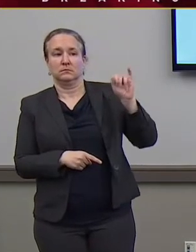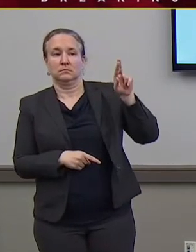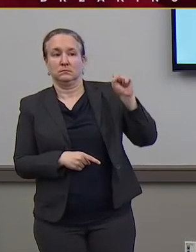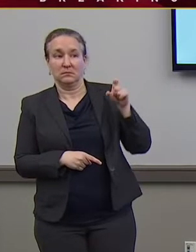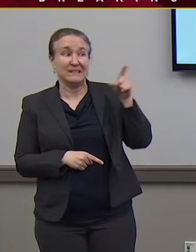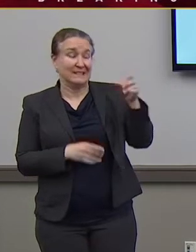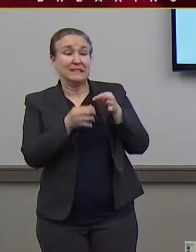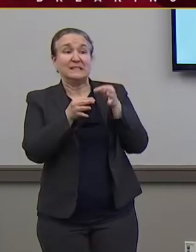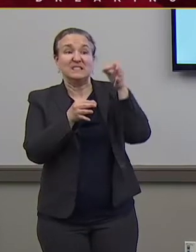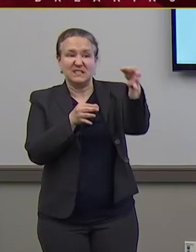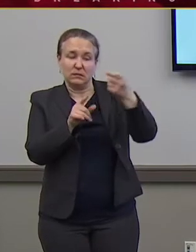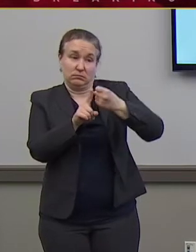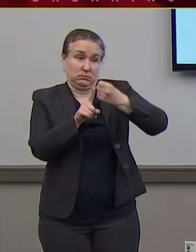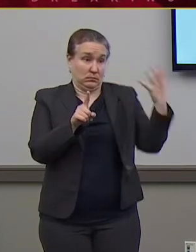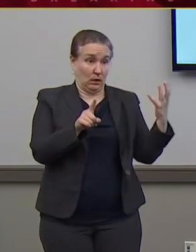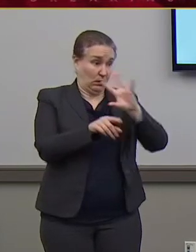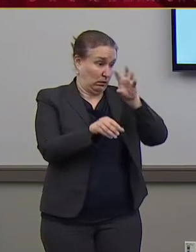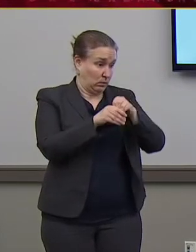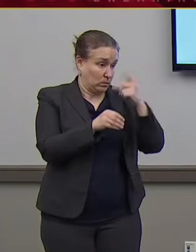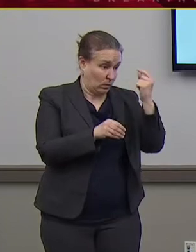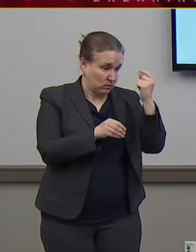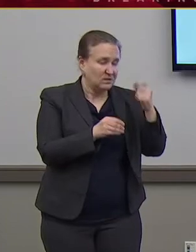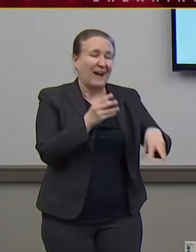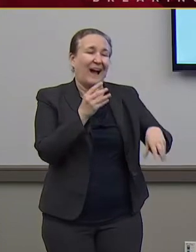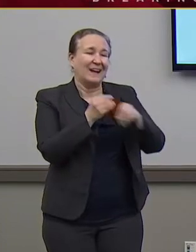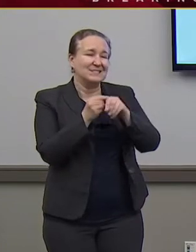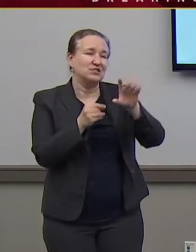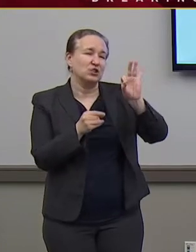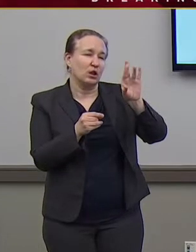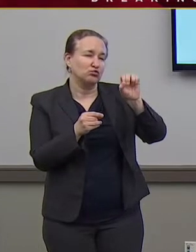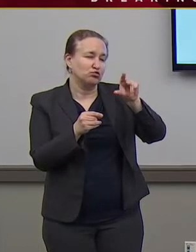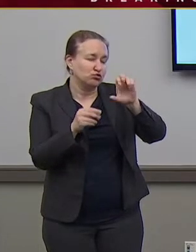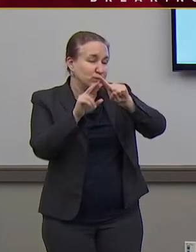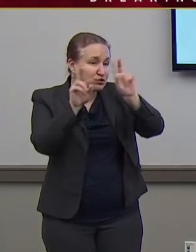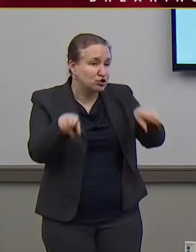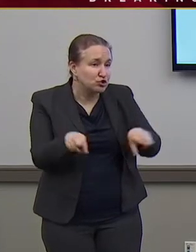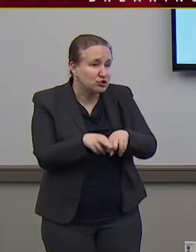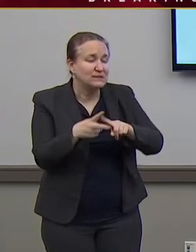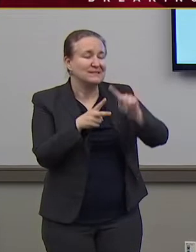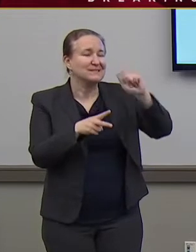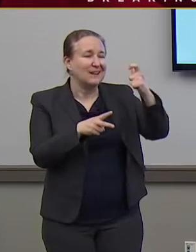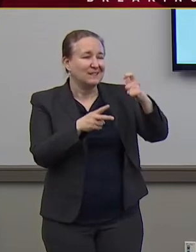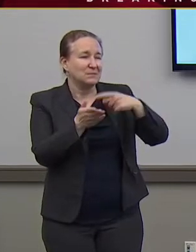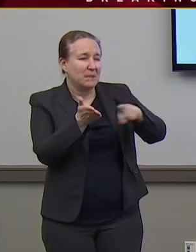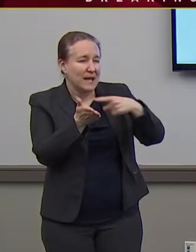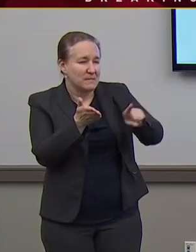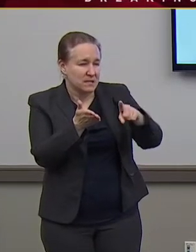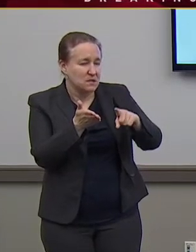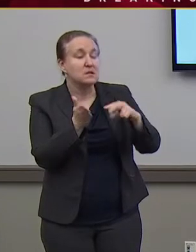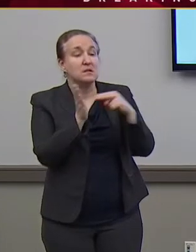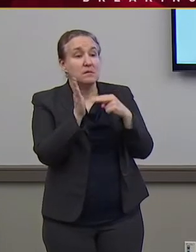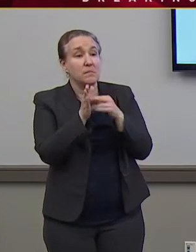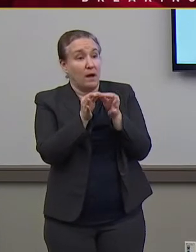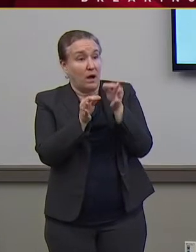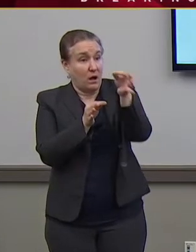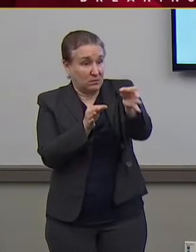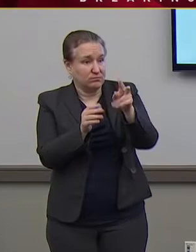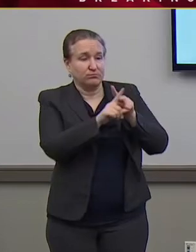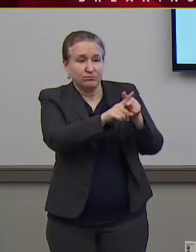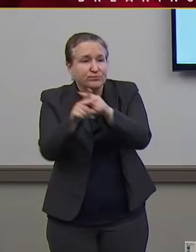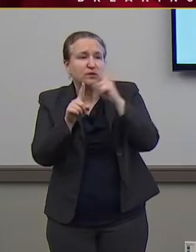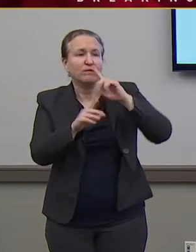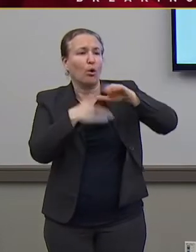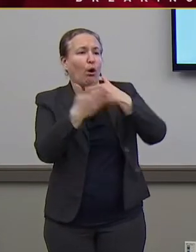this extension to include additional returns and tax payments. As a result, the extensions generally now apply to